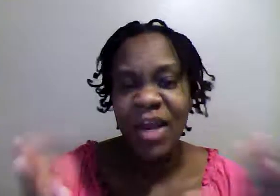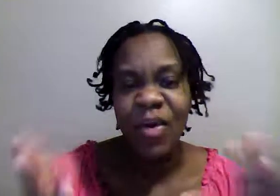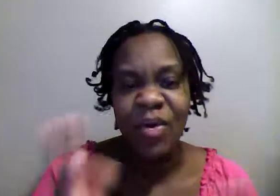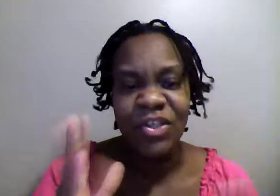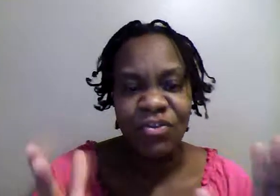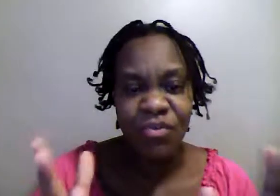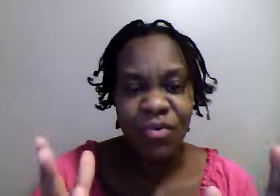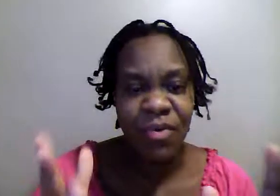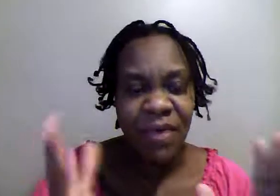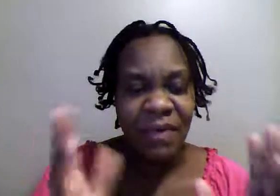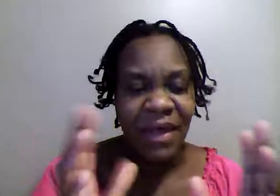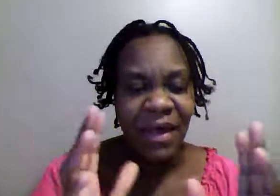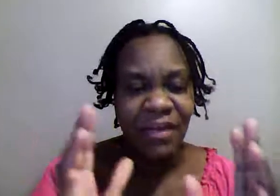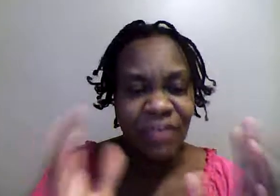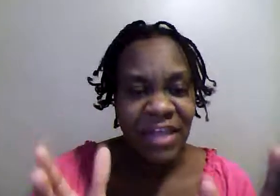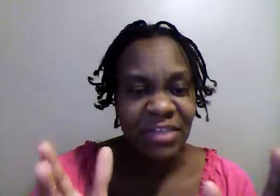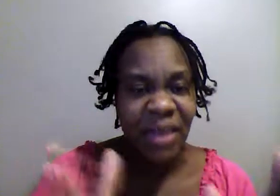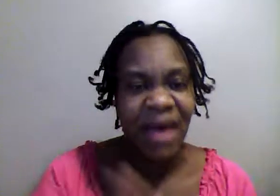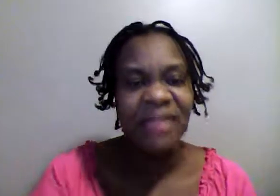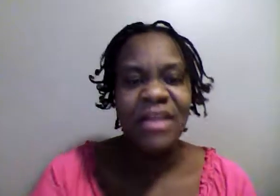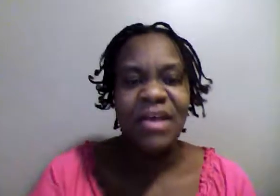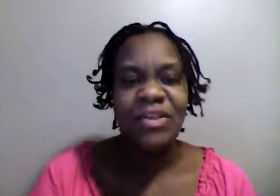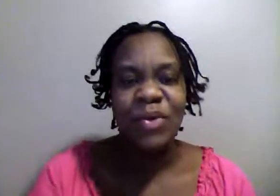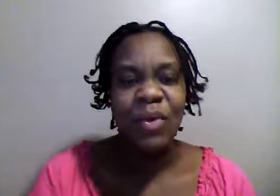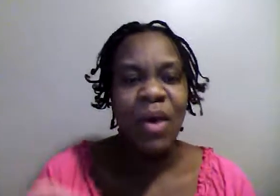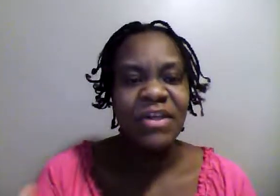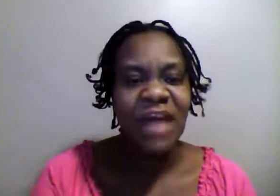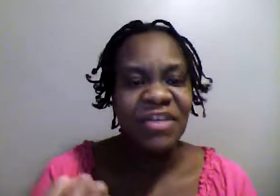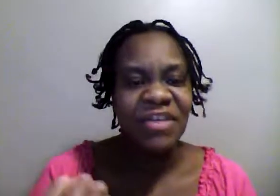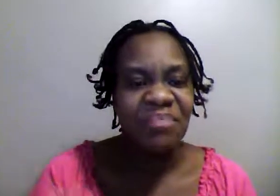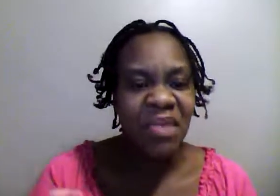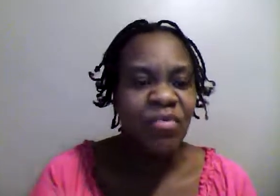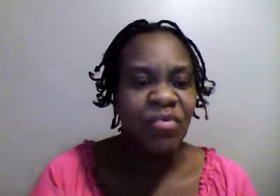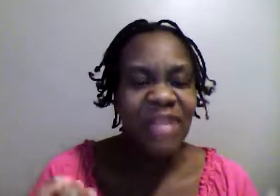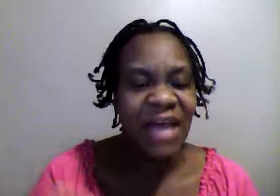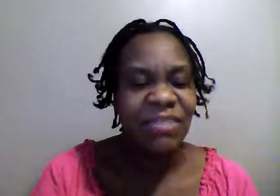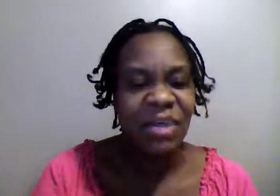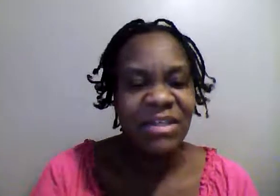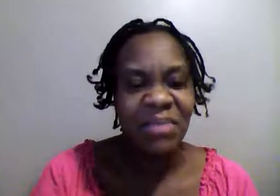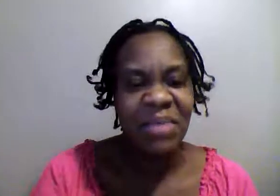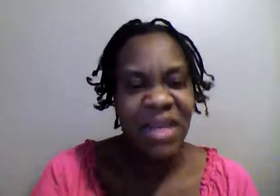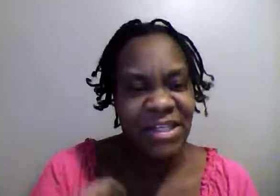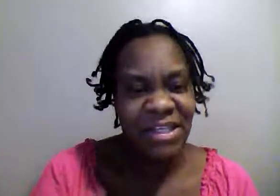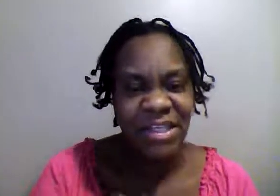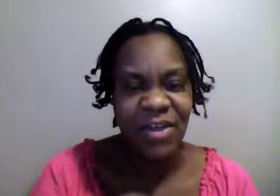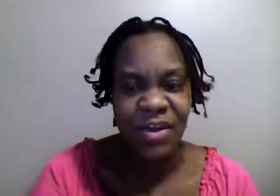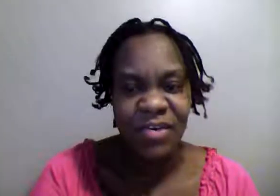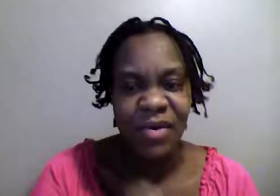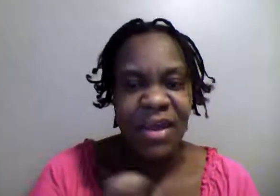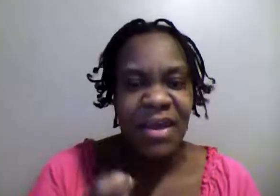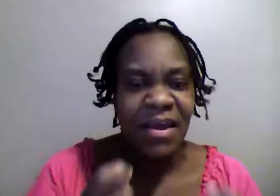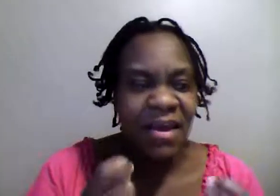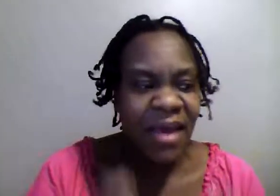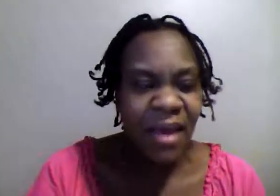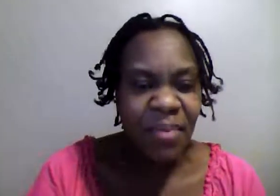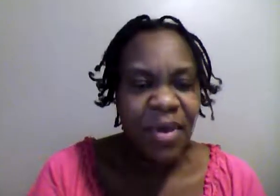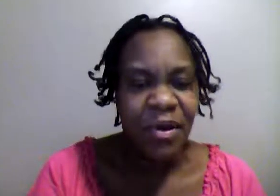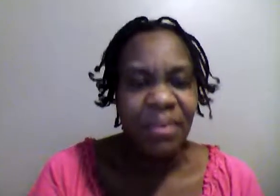goes through a transplant. So you want to have as many roots as possible because this is going to help your plant